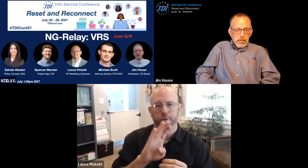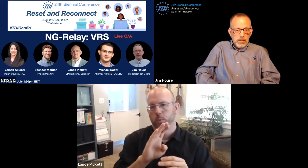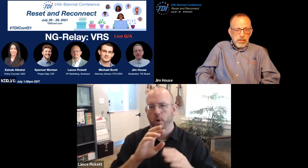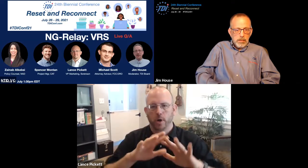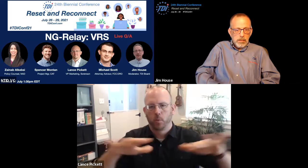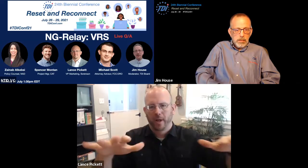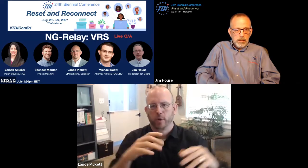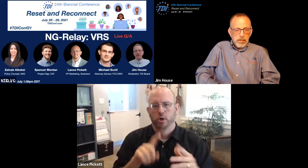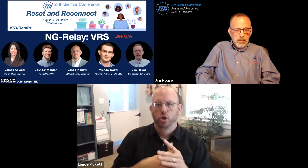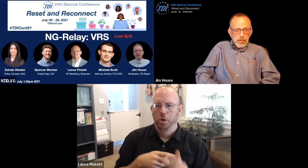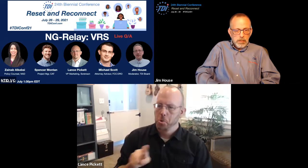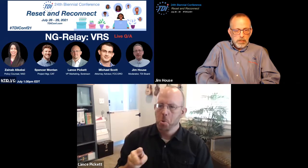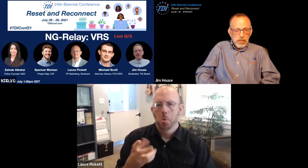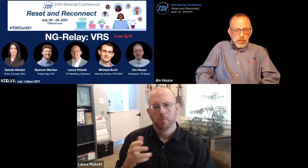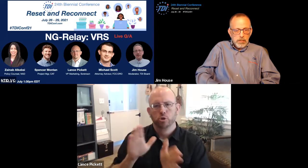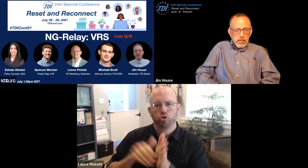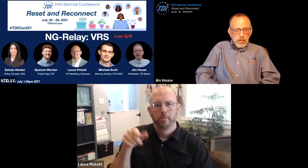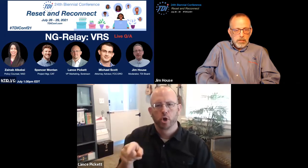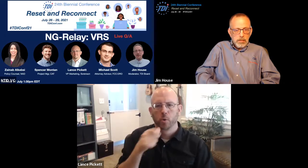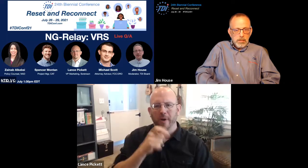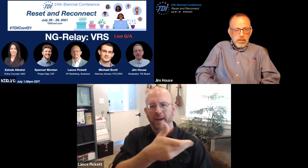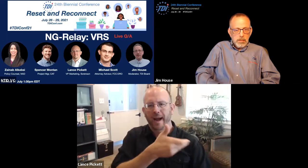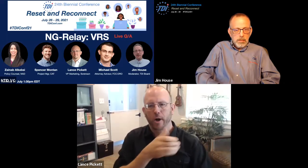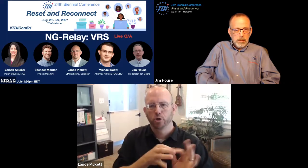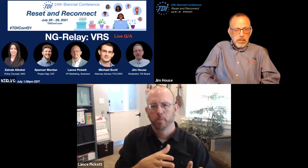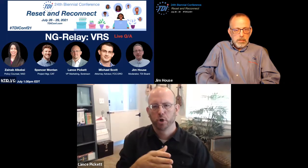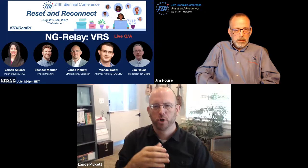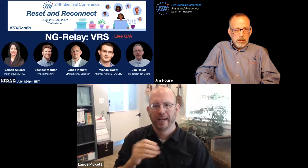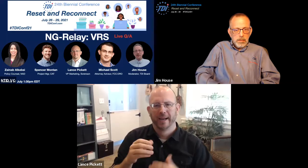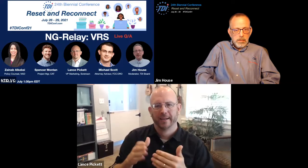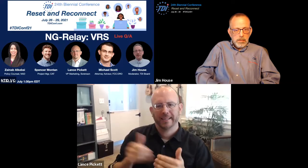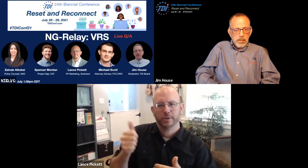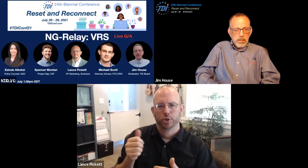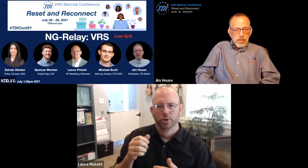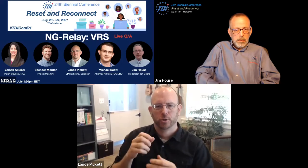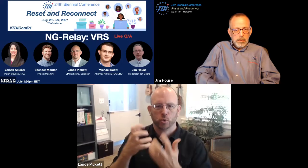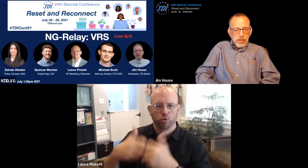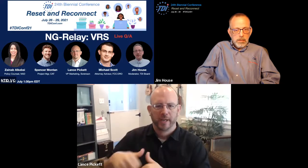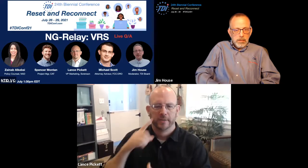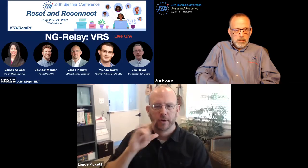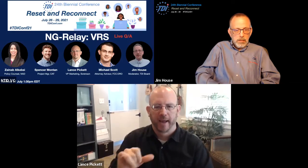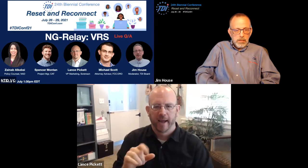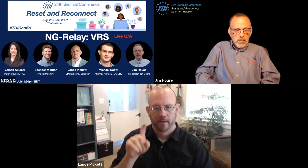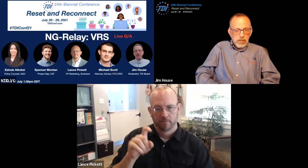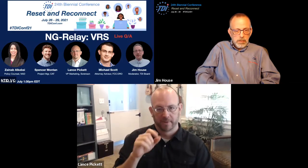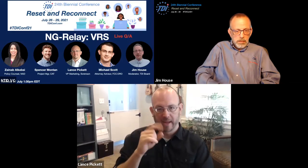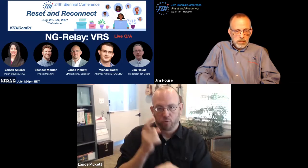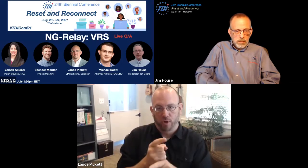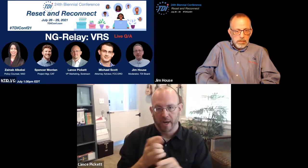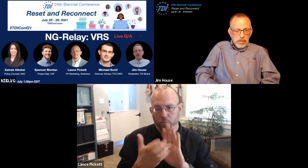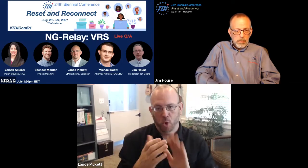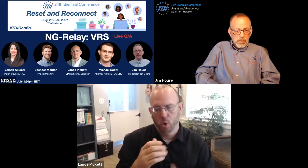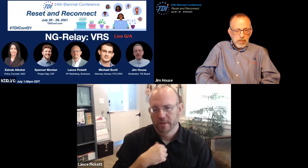situations where organizations or out there that start to look, oh, well, this is cheaper, I'll just go ahead and use this and not have to hire an